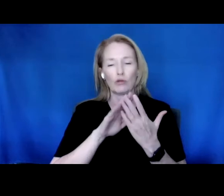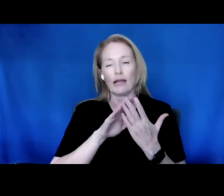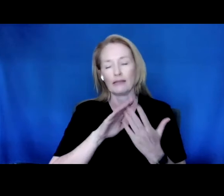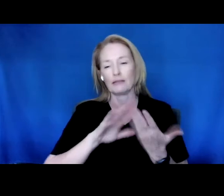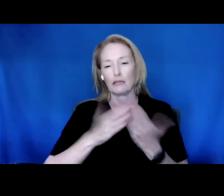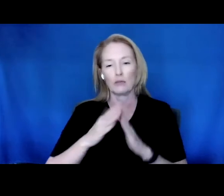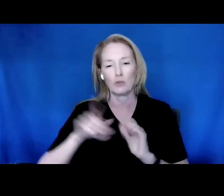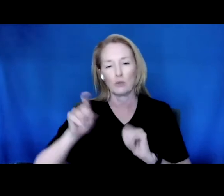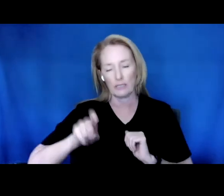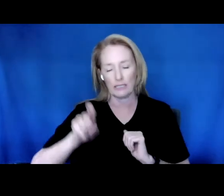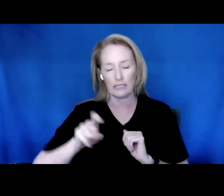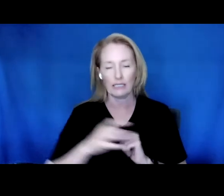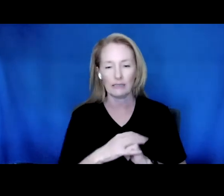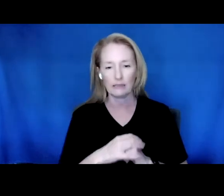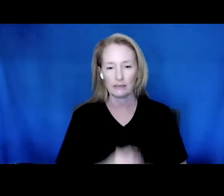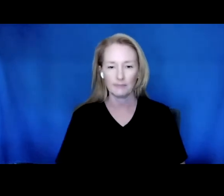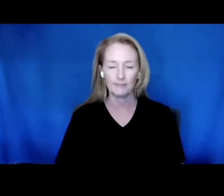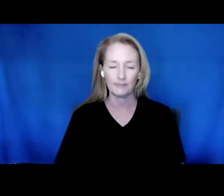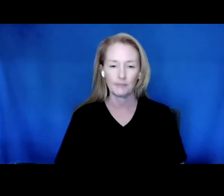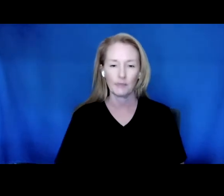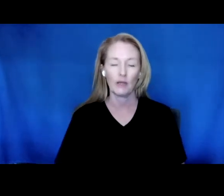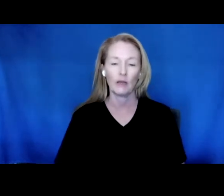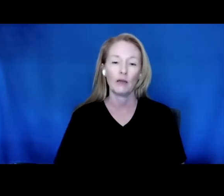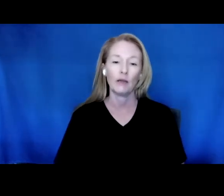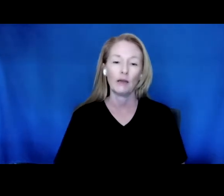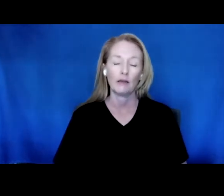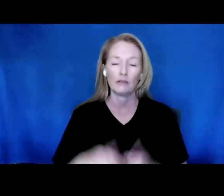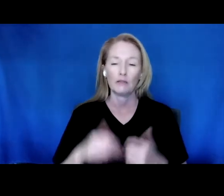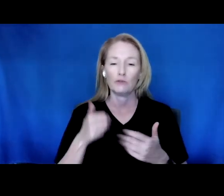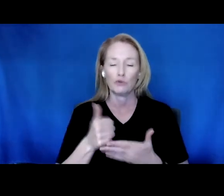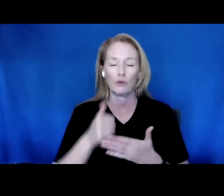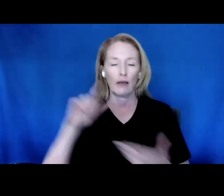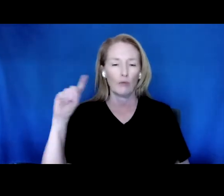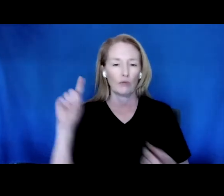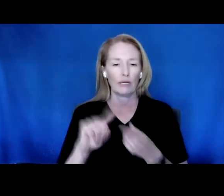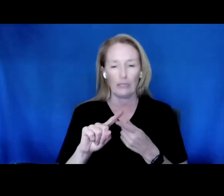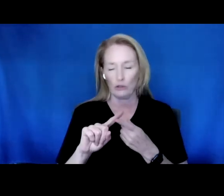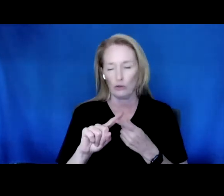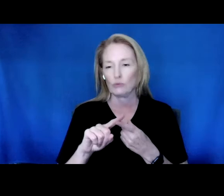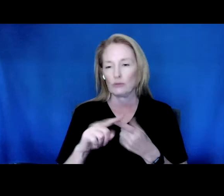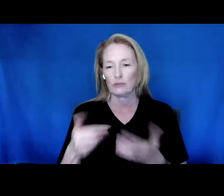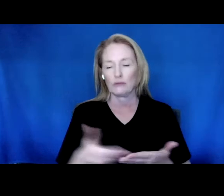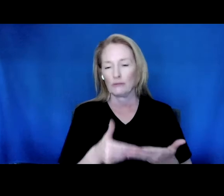to help reduce fetal infant deaths among their communities.